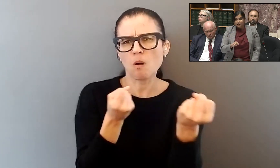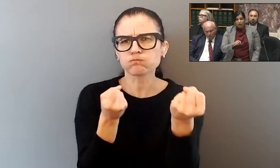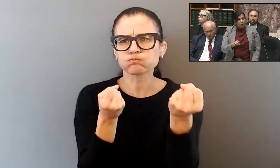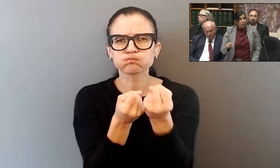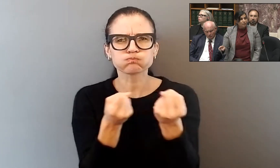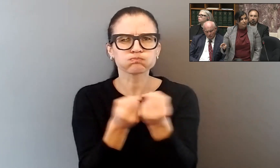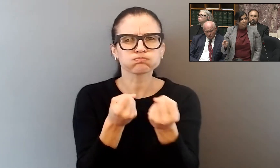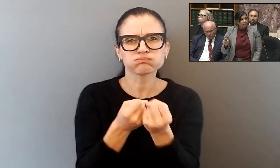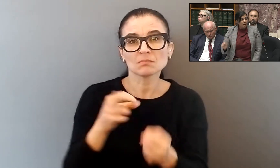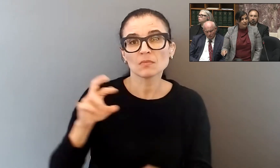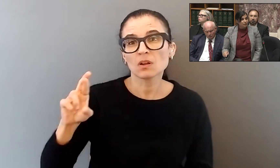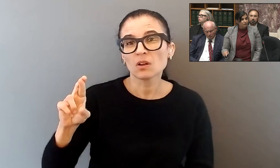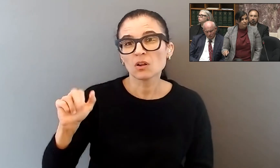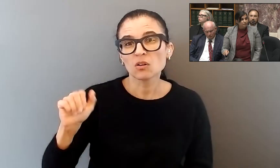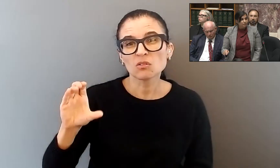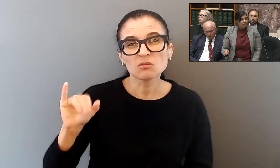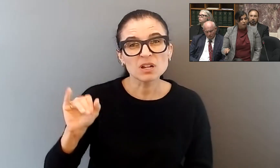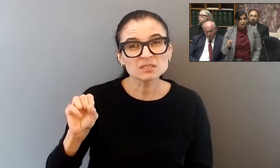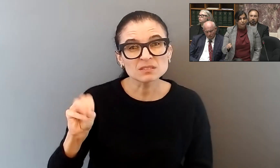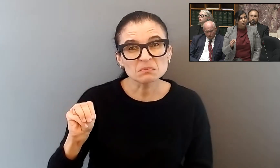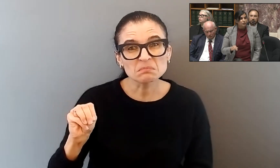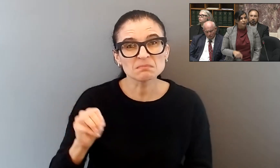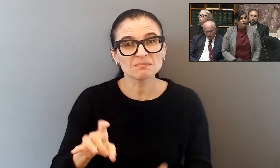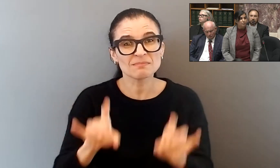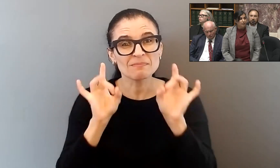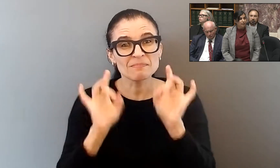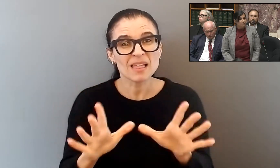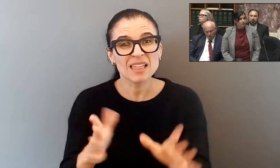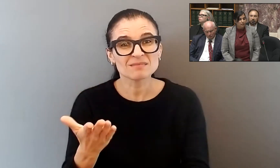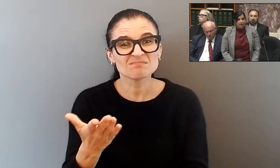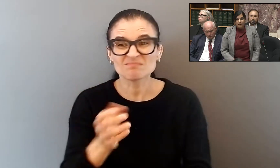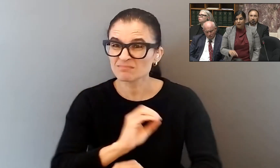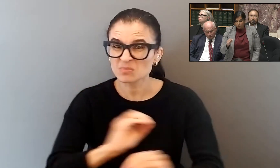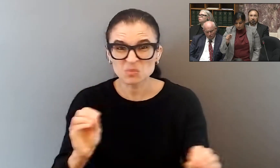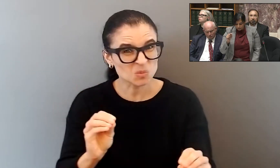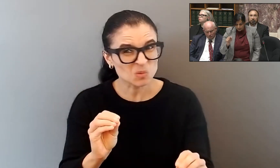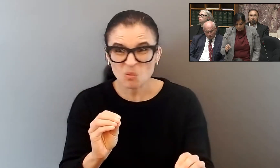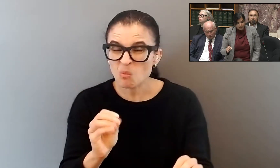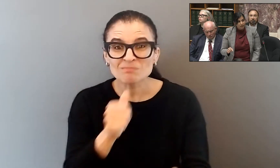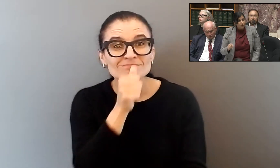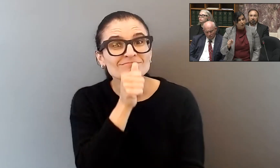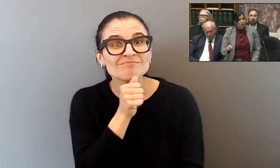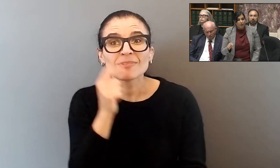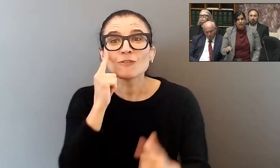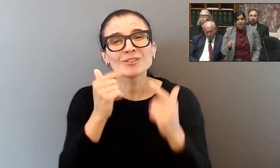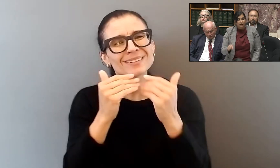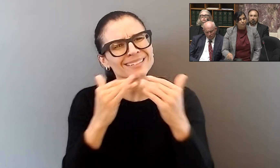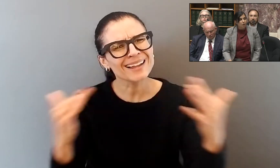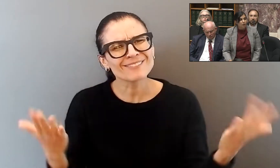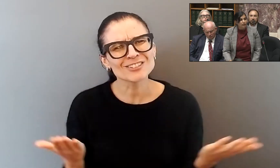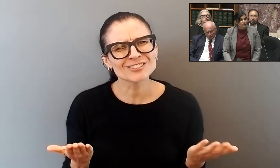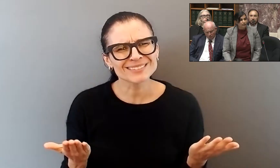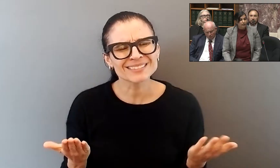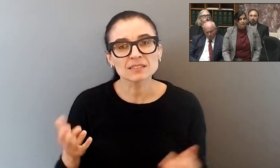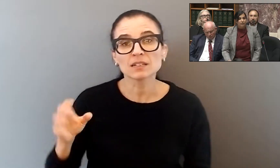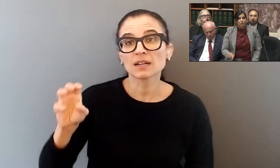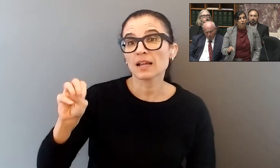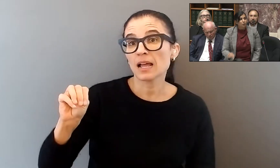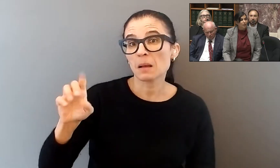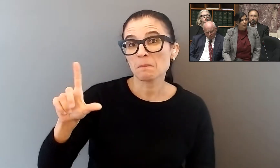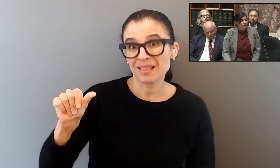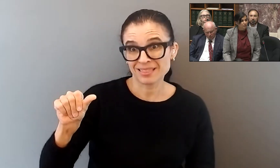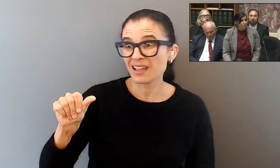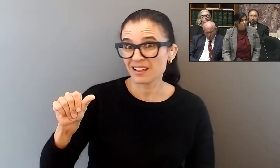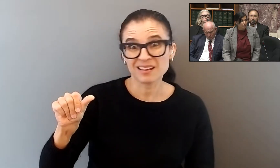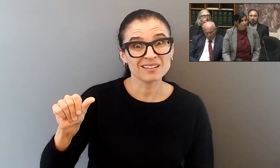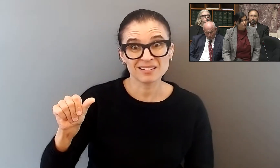MLAs across the aisle are leaders in their community, and when they tolerate it in their party, they